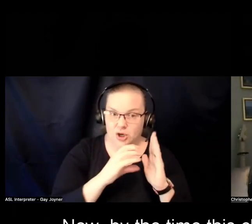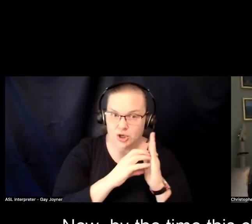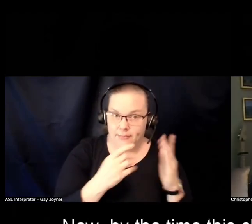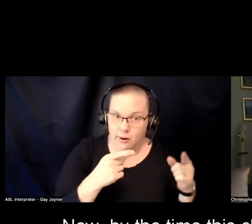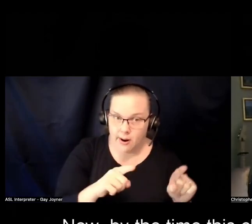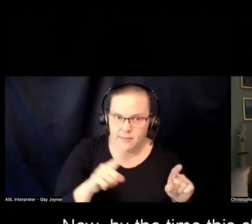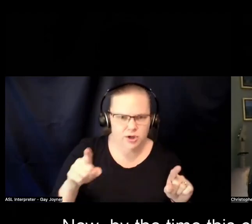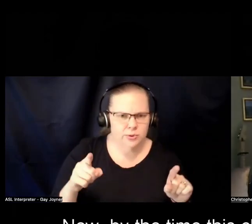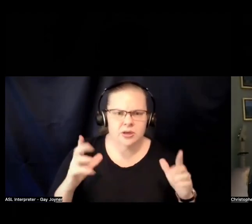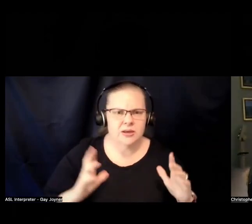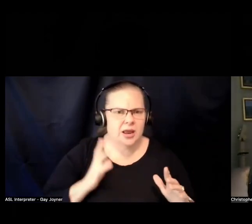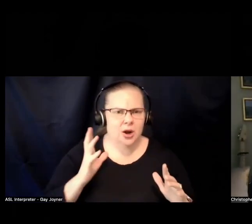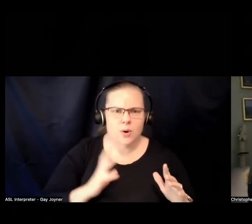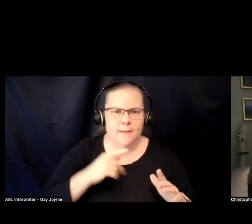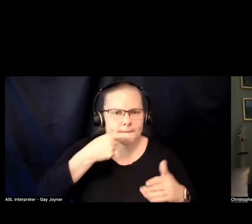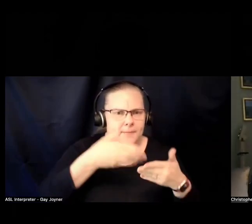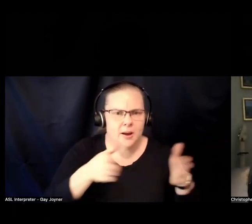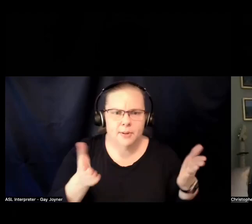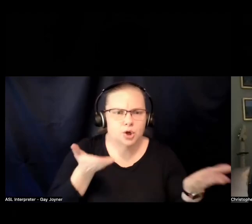she's a decorated public servant.